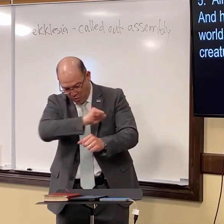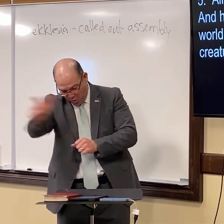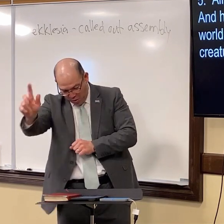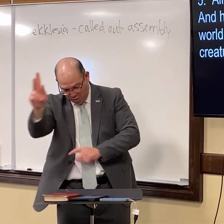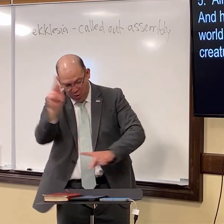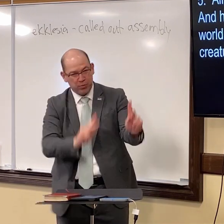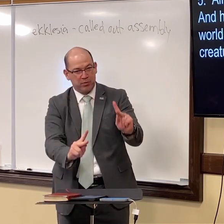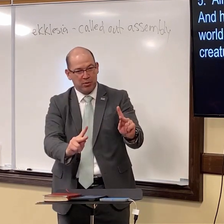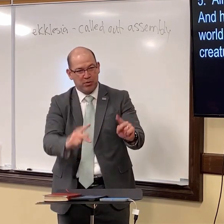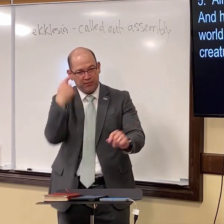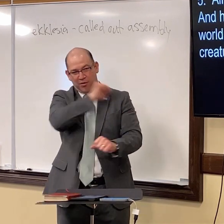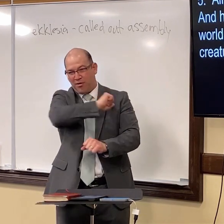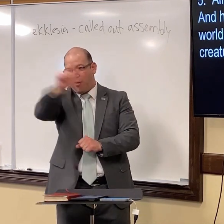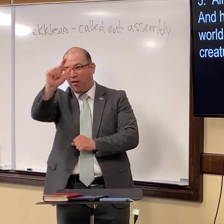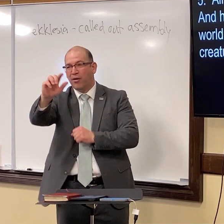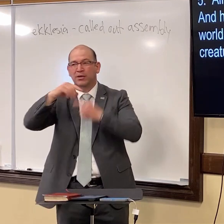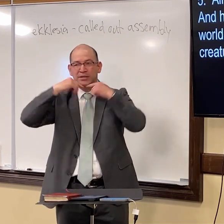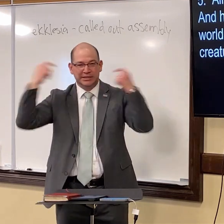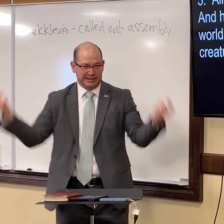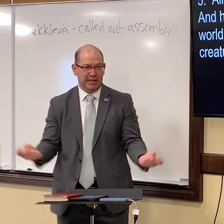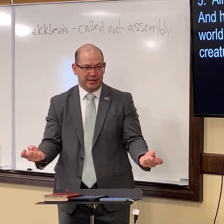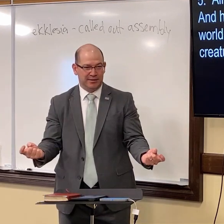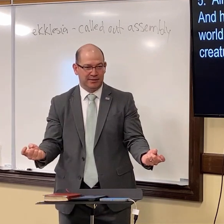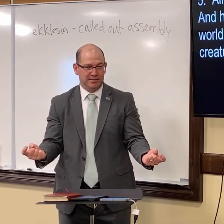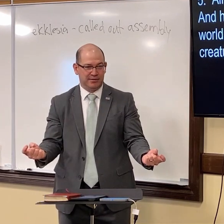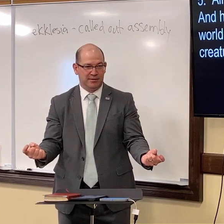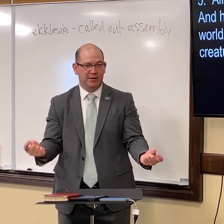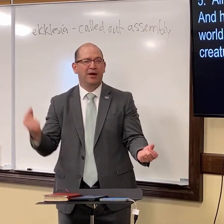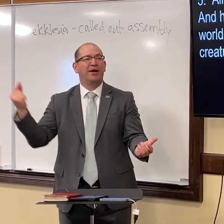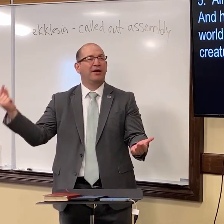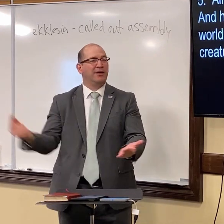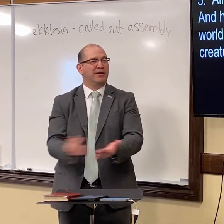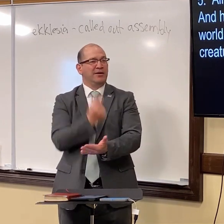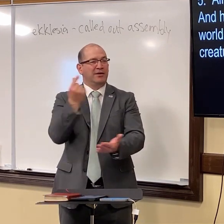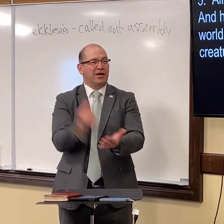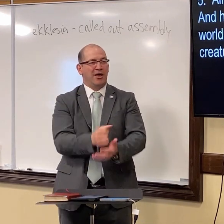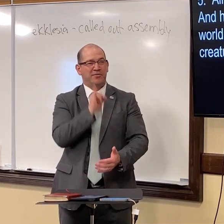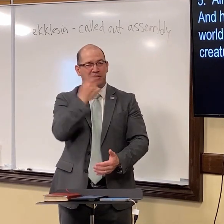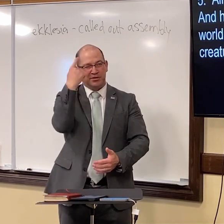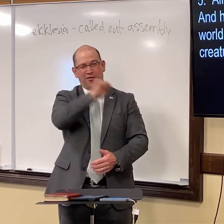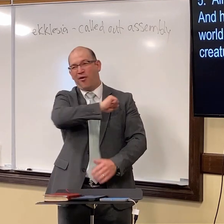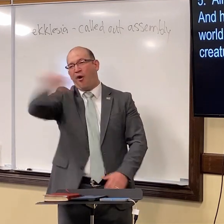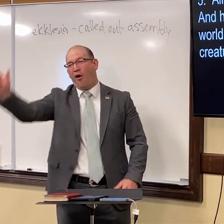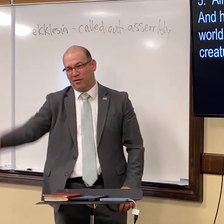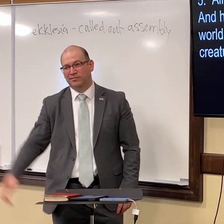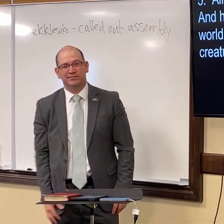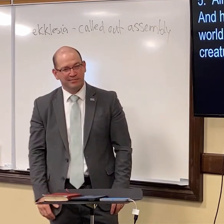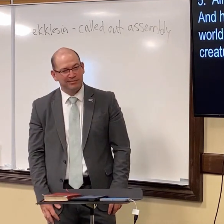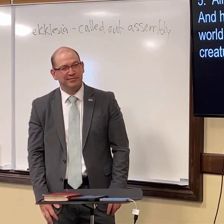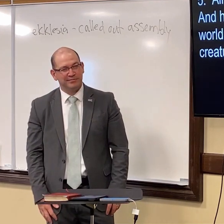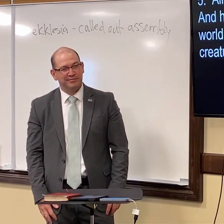world. He commands us to go to all the people because all have sinned. The gospel is for